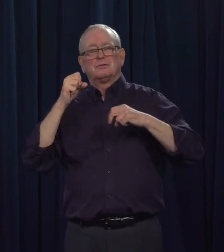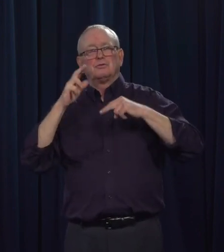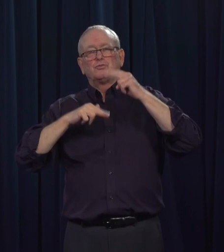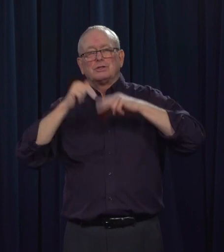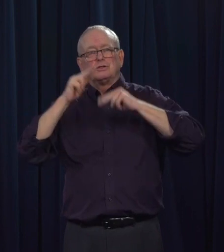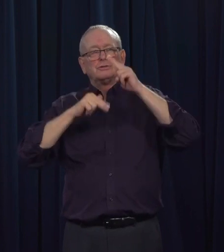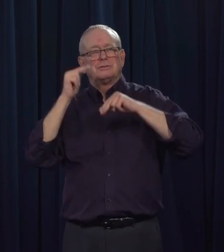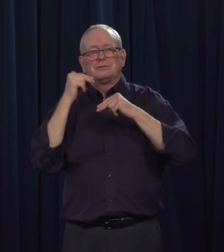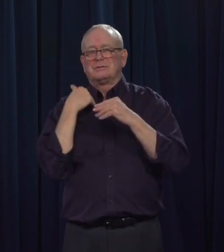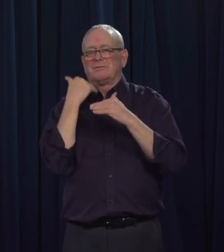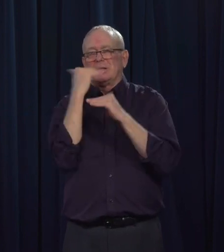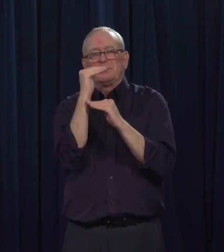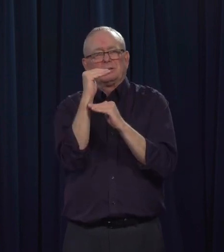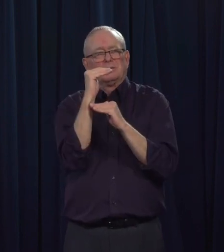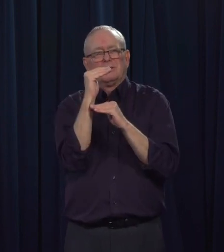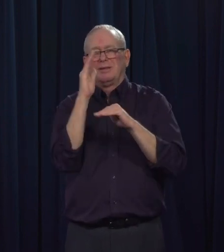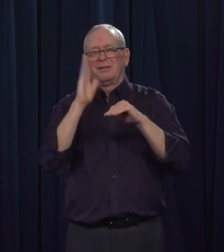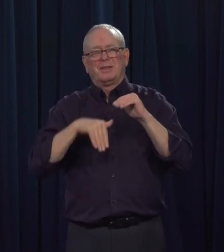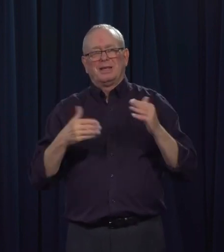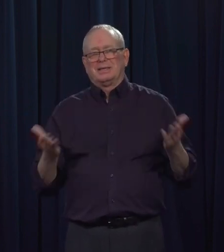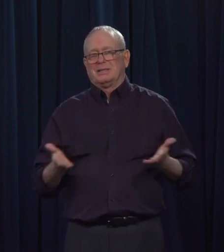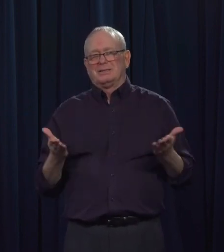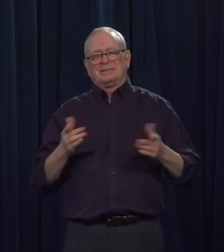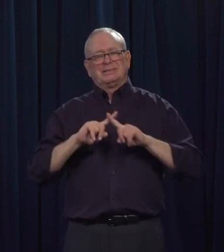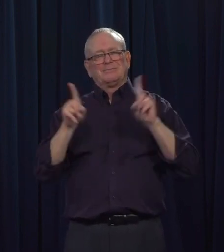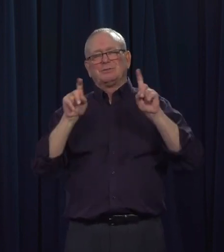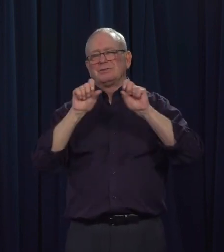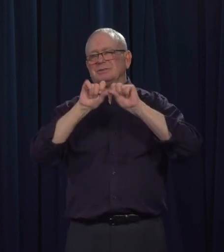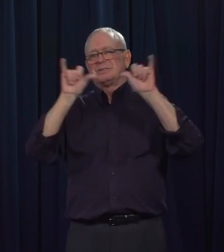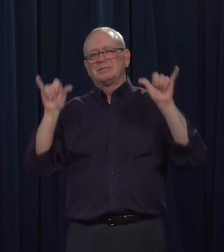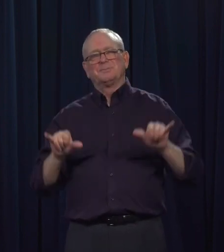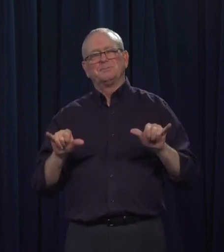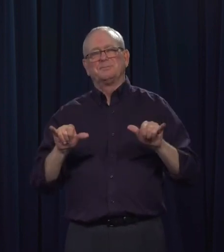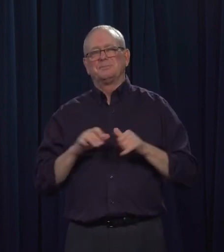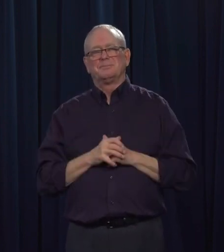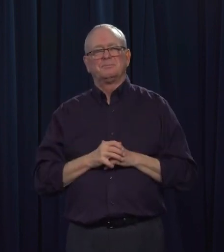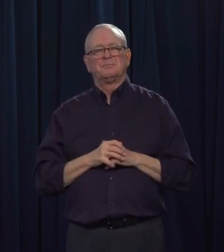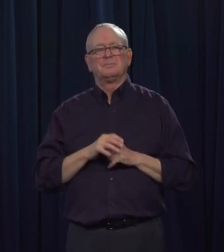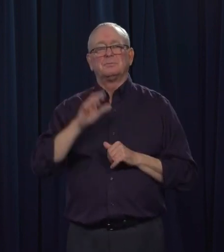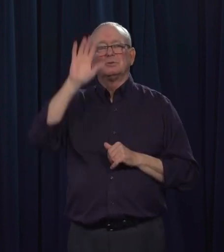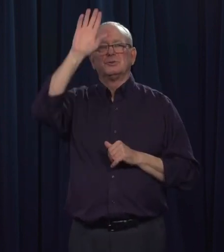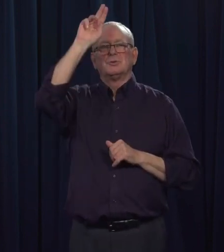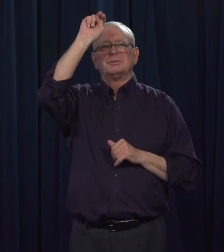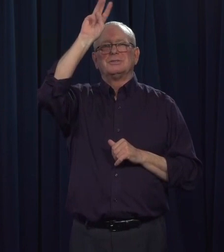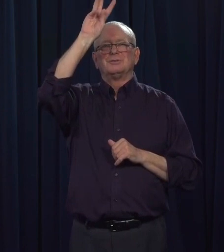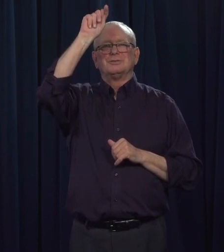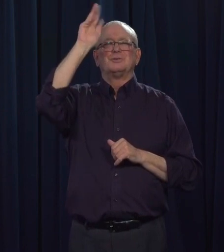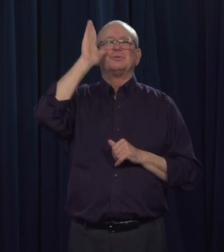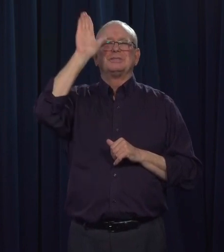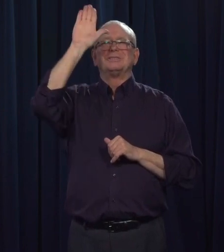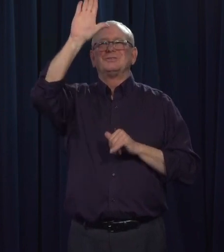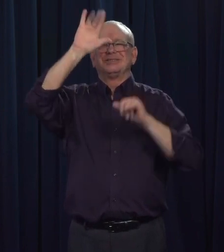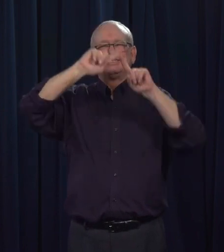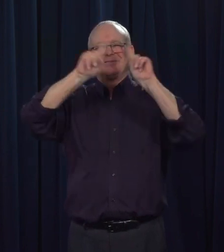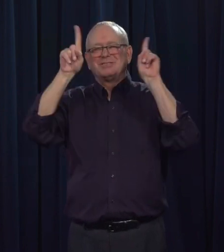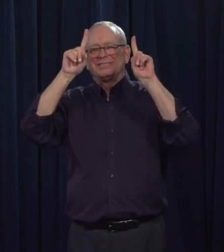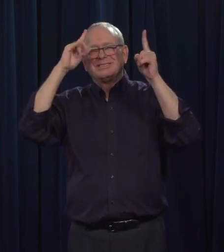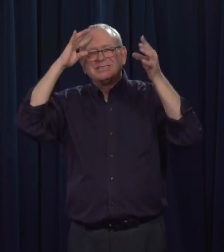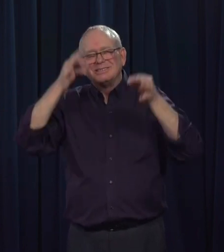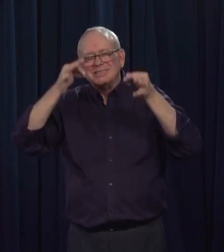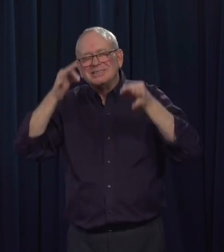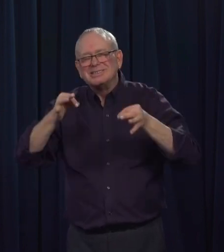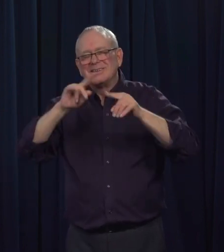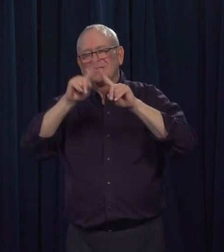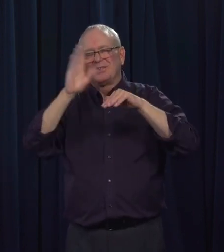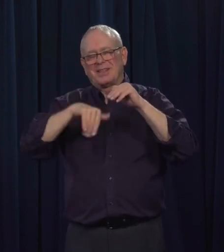Alberta. So again, that's a very live question, and as you know, every day we look at our situation, we look at what's going on outside the country,